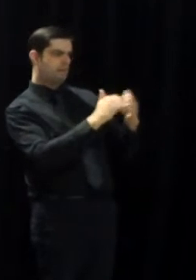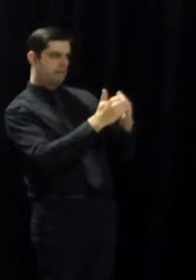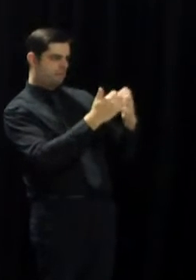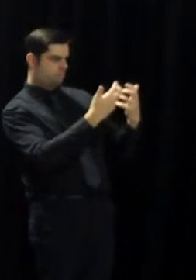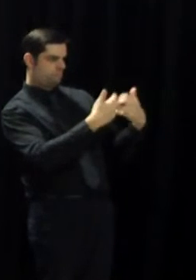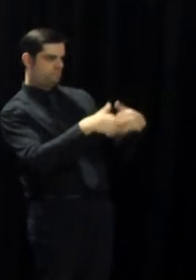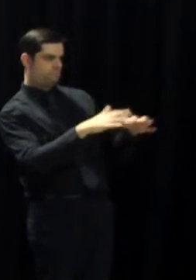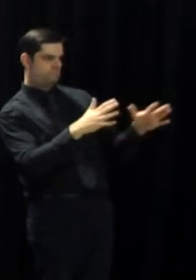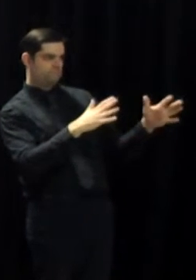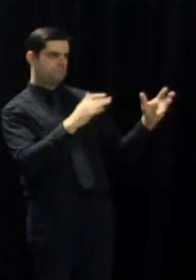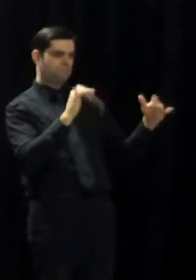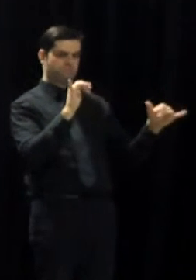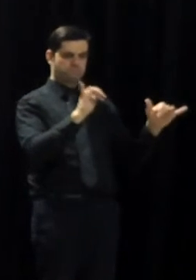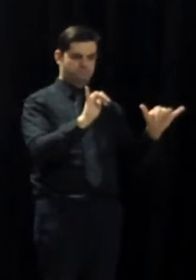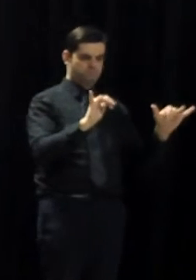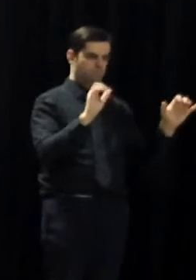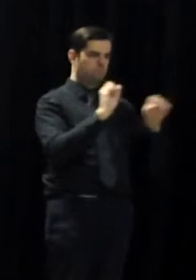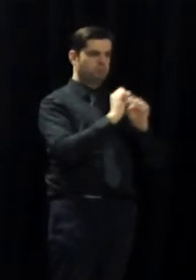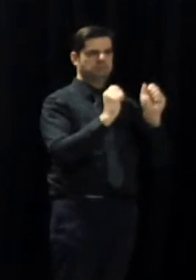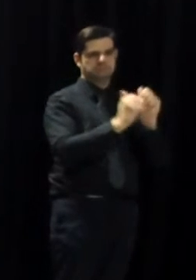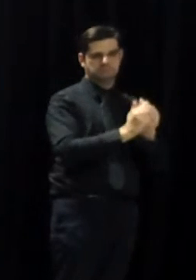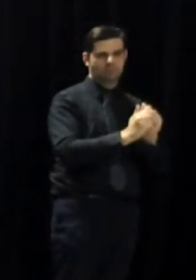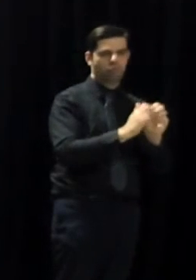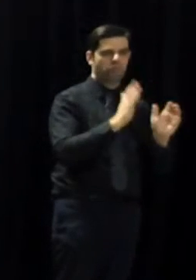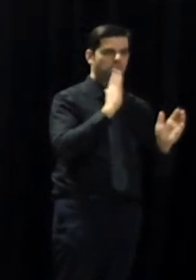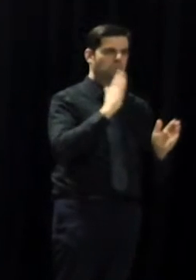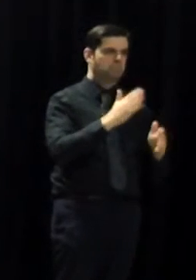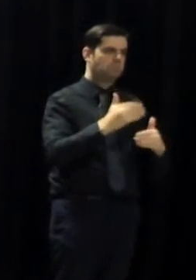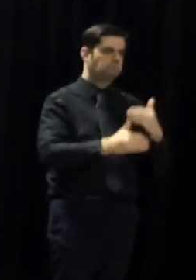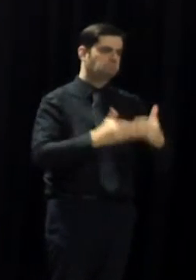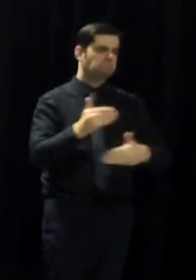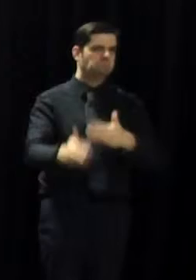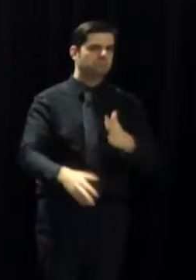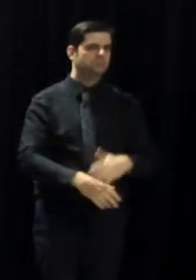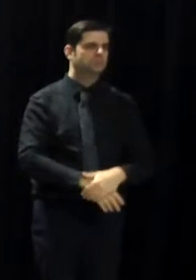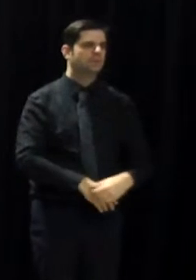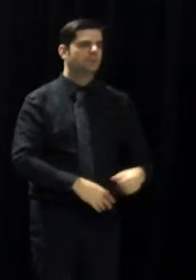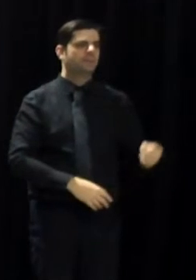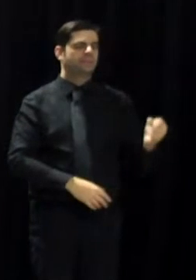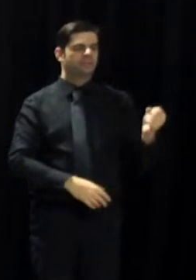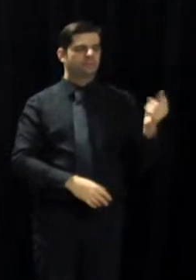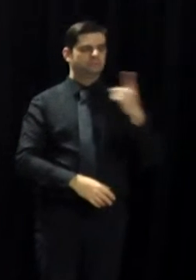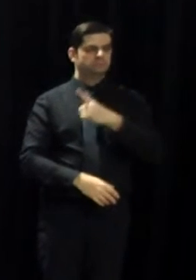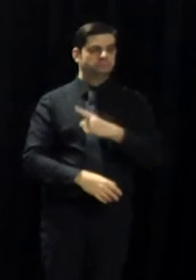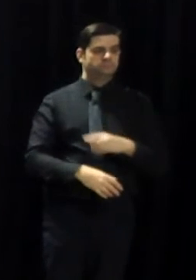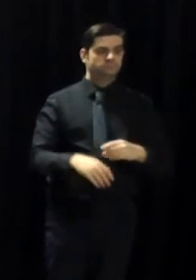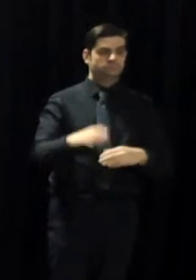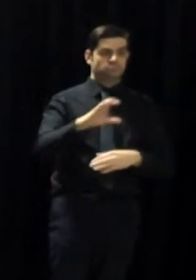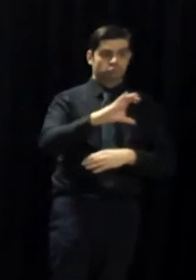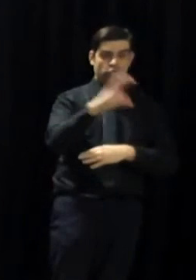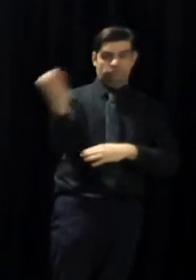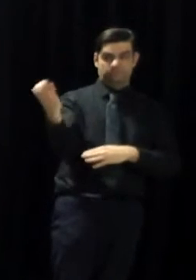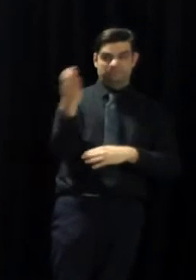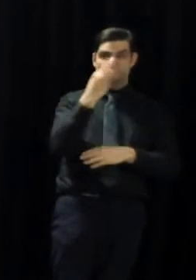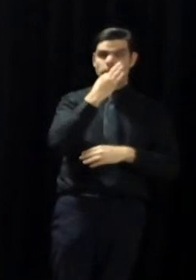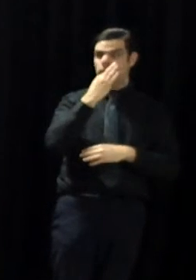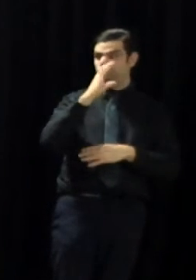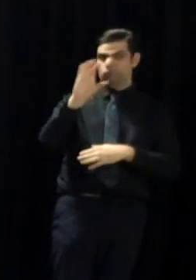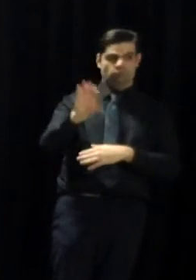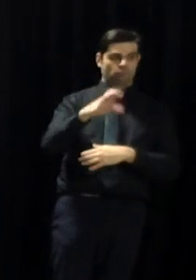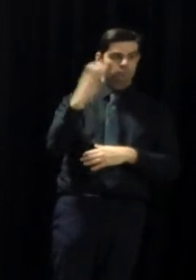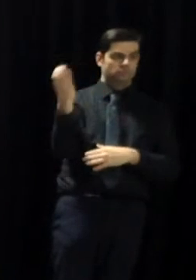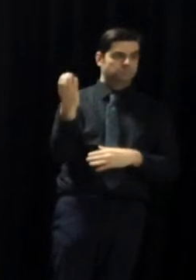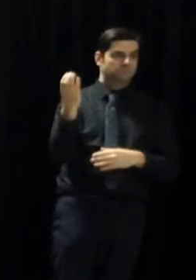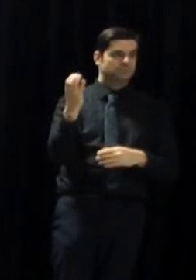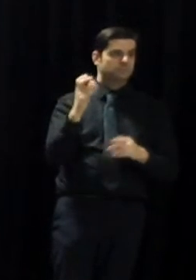and you get to work. With Christmas coming up and, people probably gathering, a lot of people have been going to